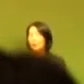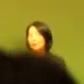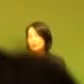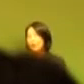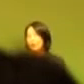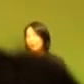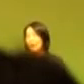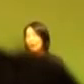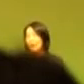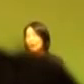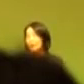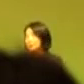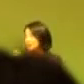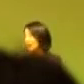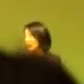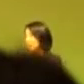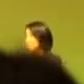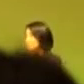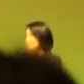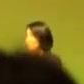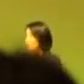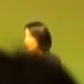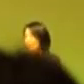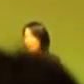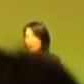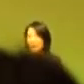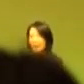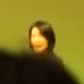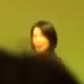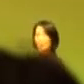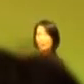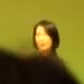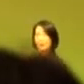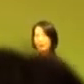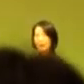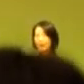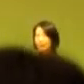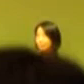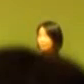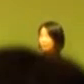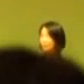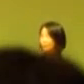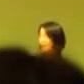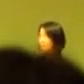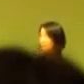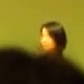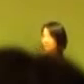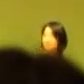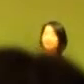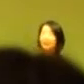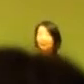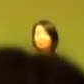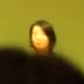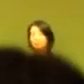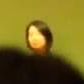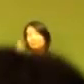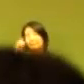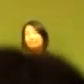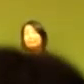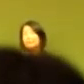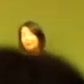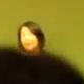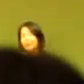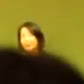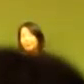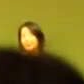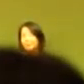pressure. They don't want to look bad. And they know that if you, their clients, say that they're